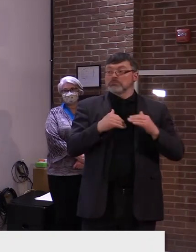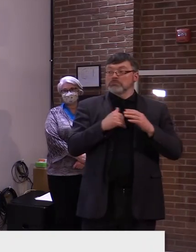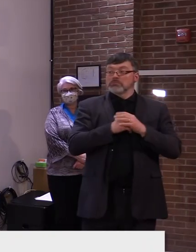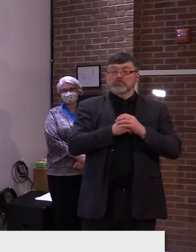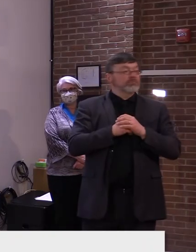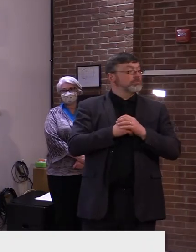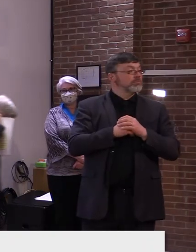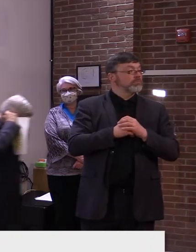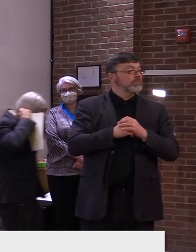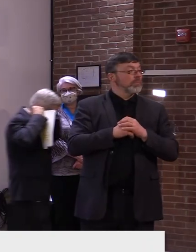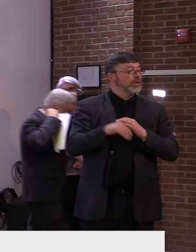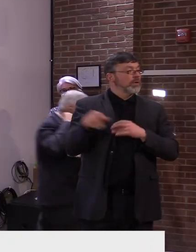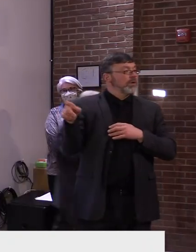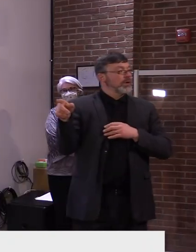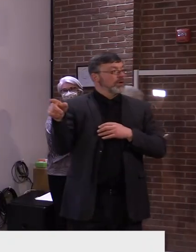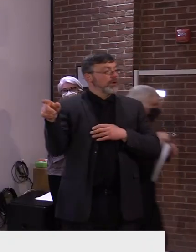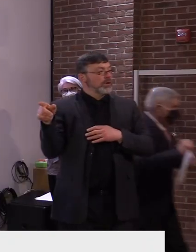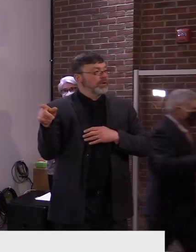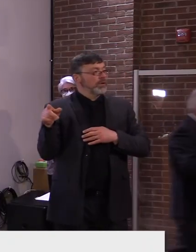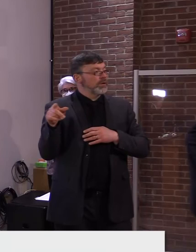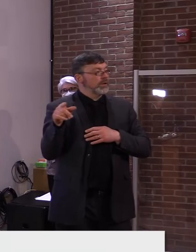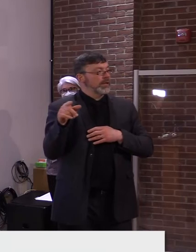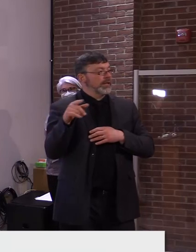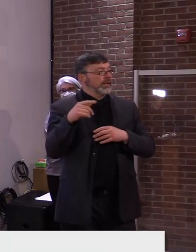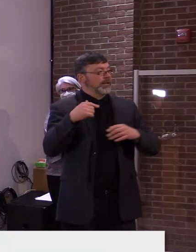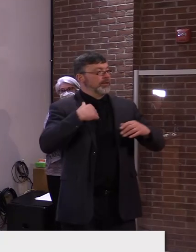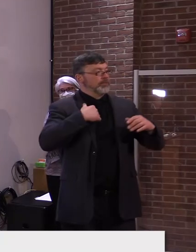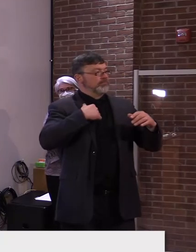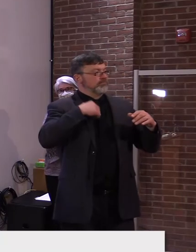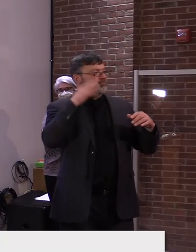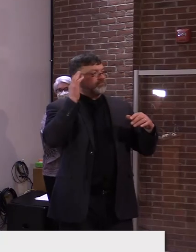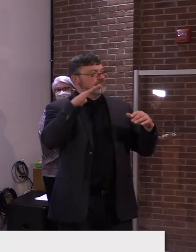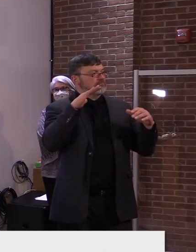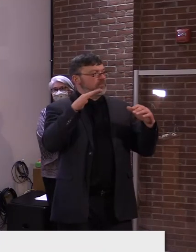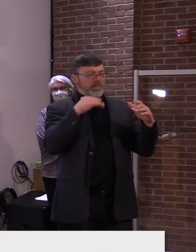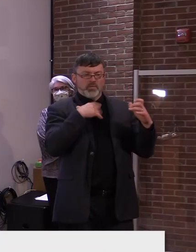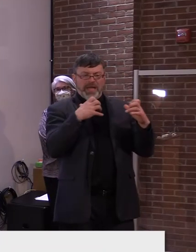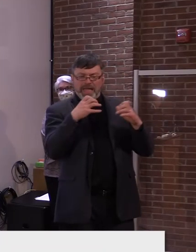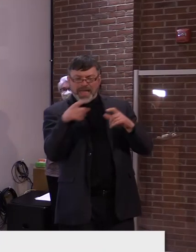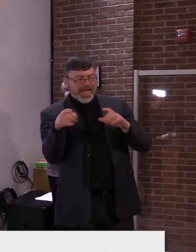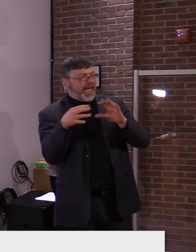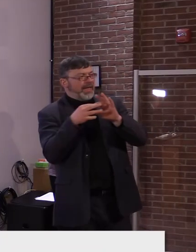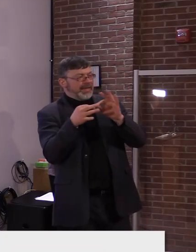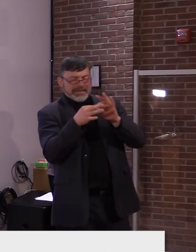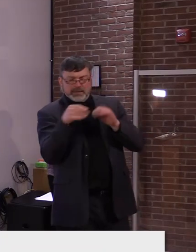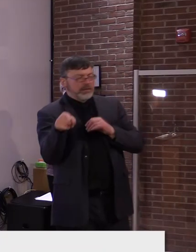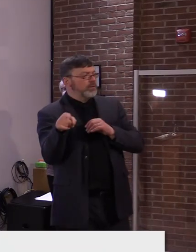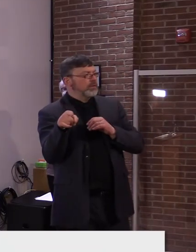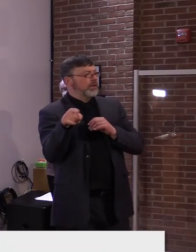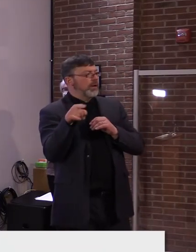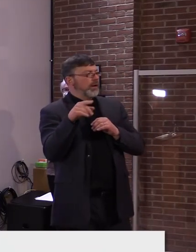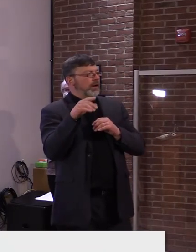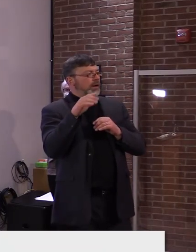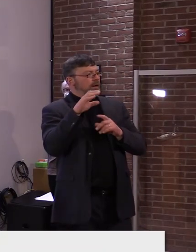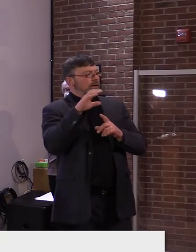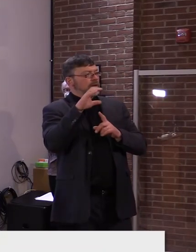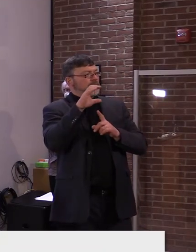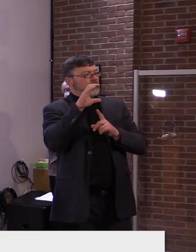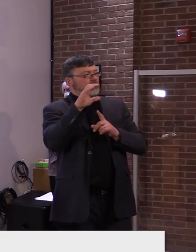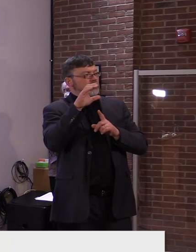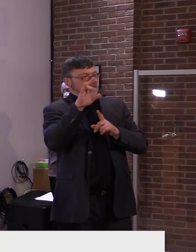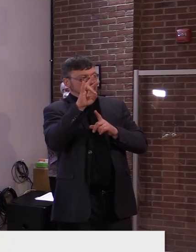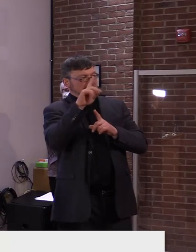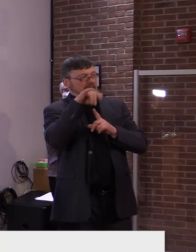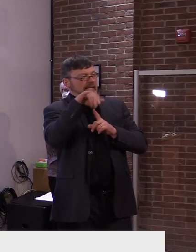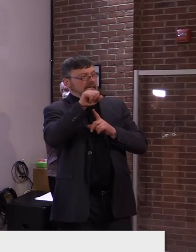I want to go back. I know we're running late, but I want to go back to Colin from 7 Days and his question about